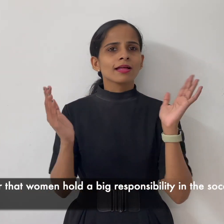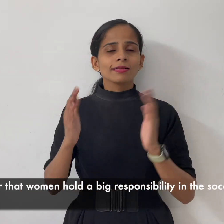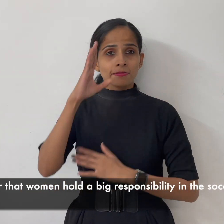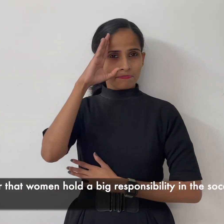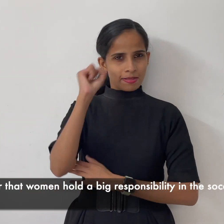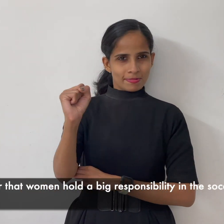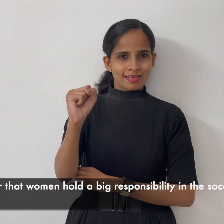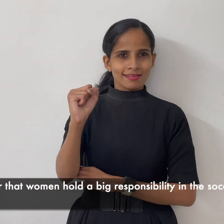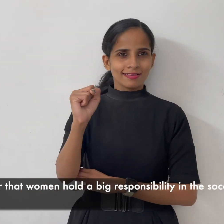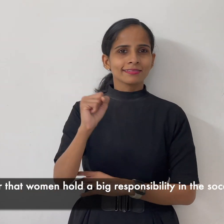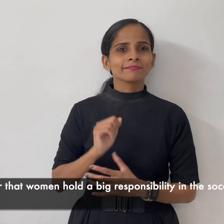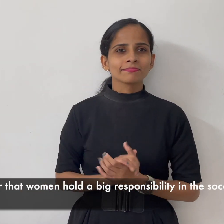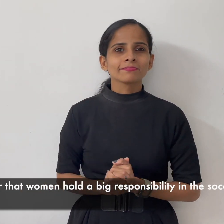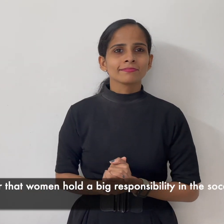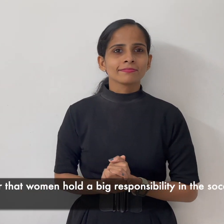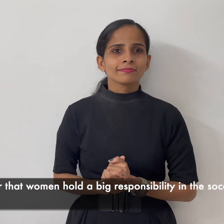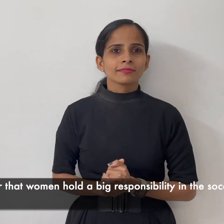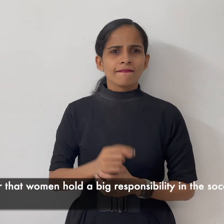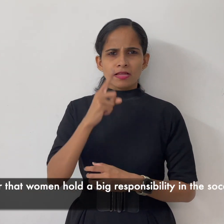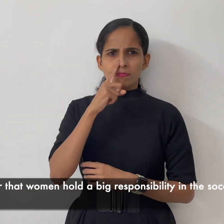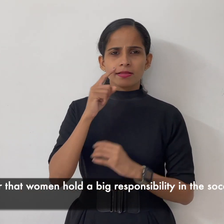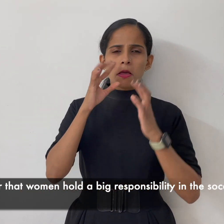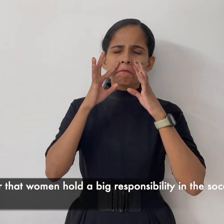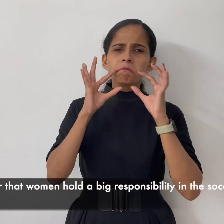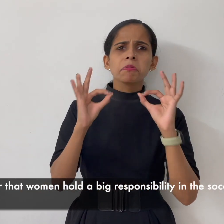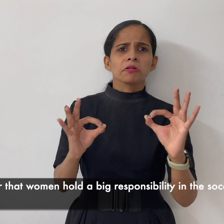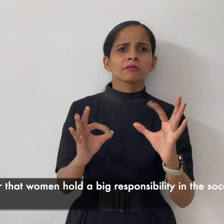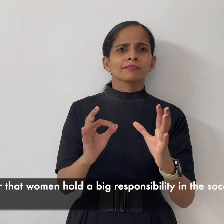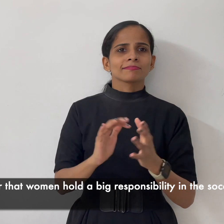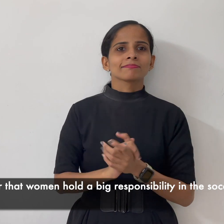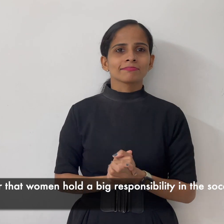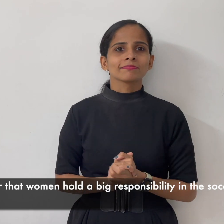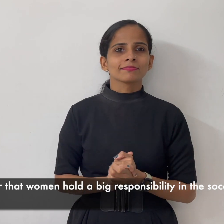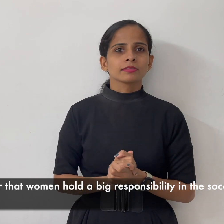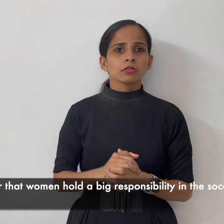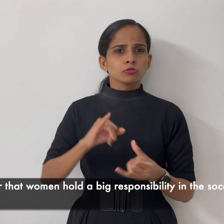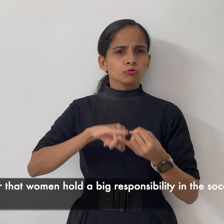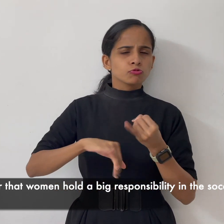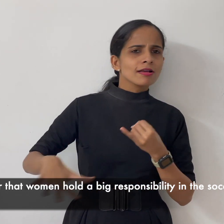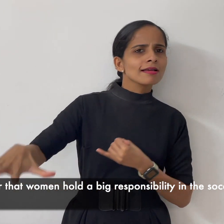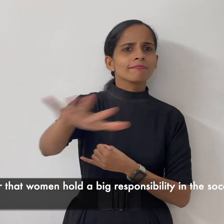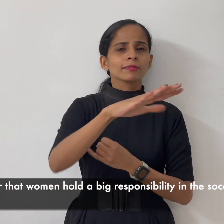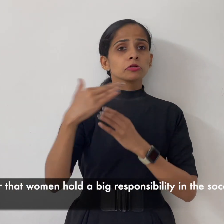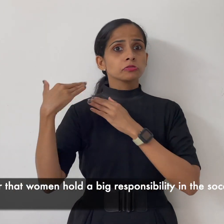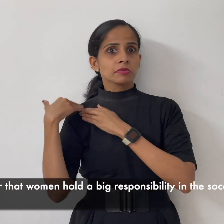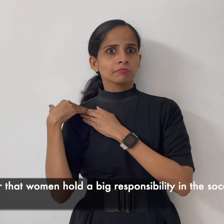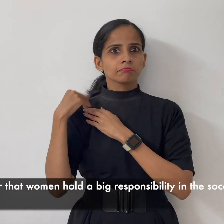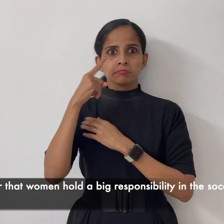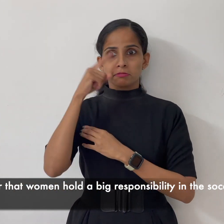We all need to remember that women hold a big responsibility in society.